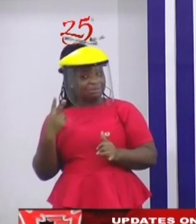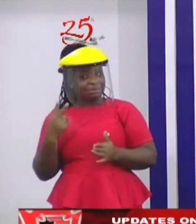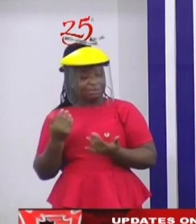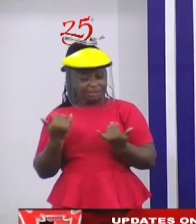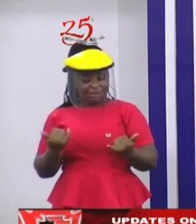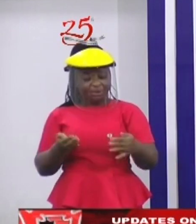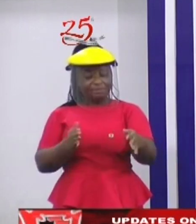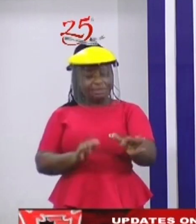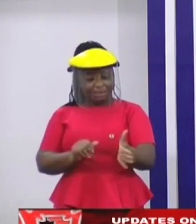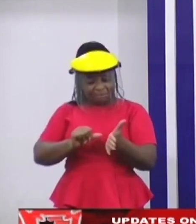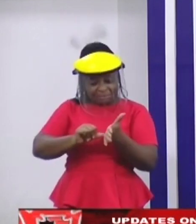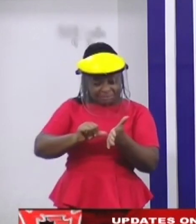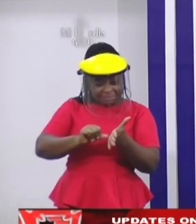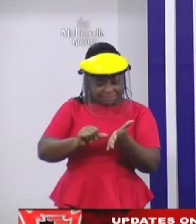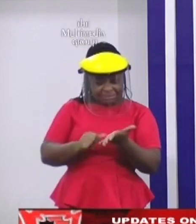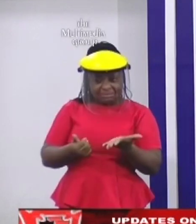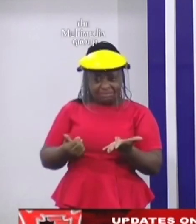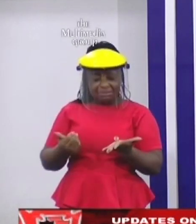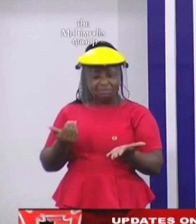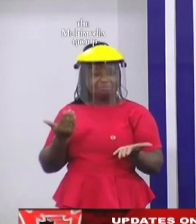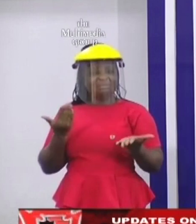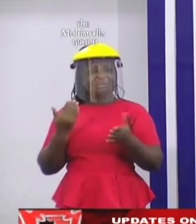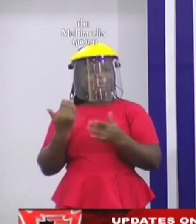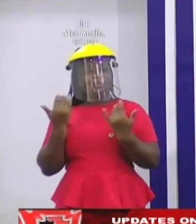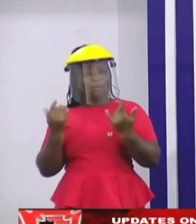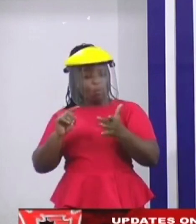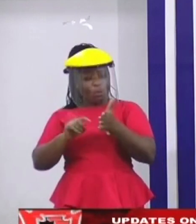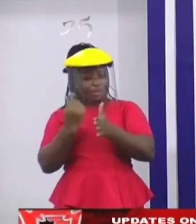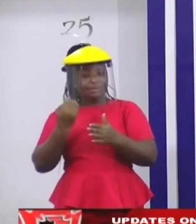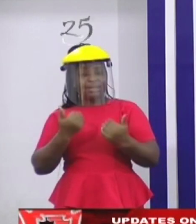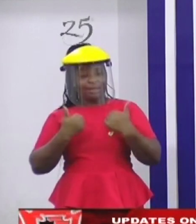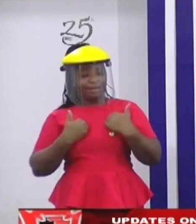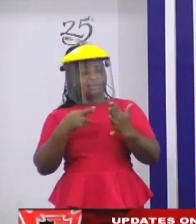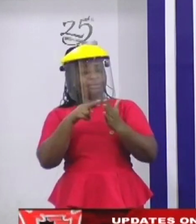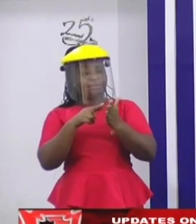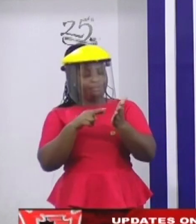have the gross and also have the histology, so they will do all that. And once we have the report, we will see